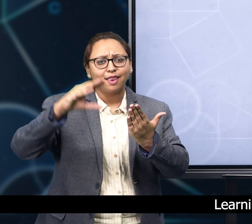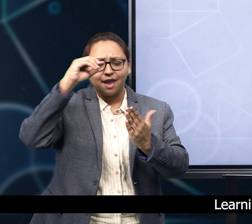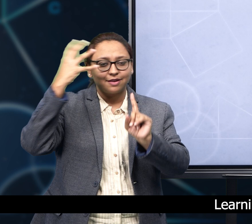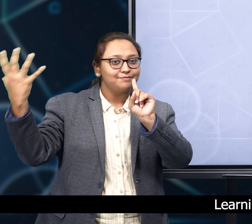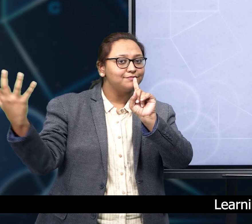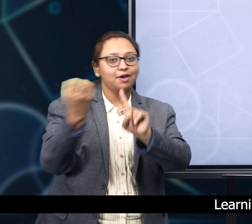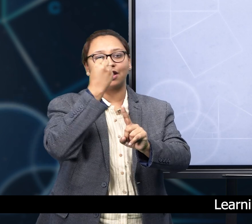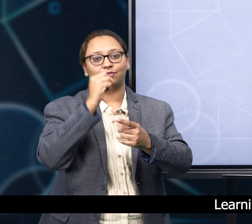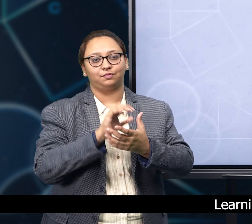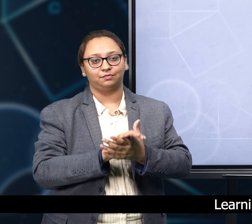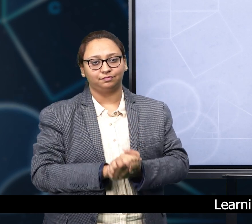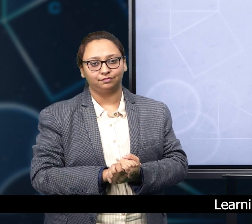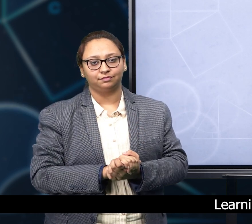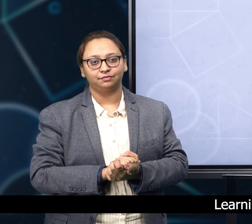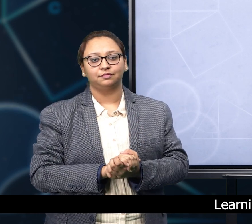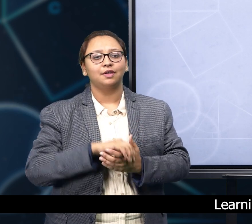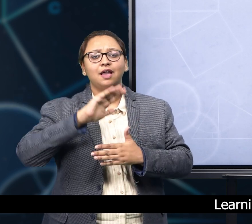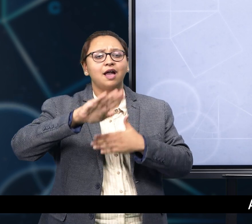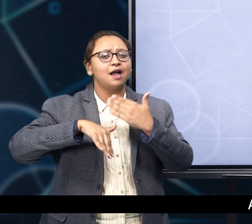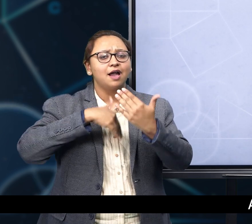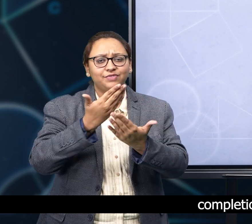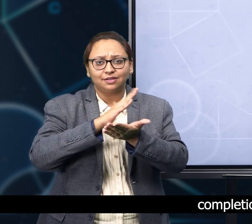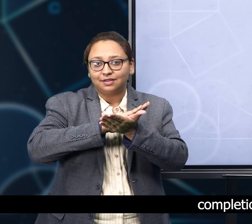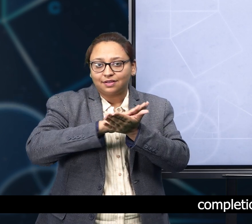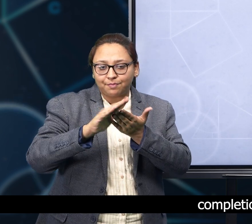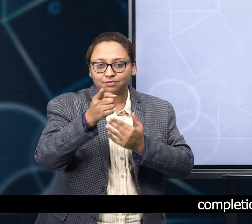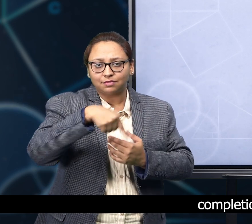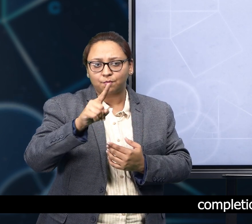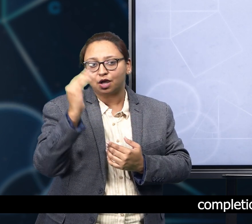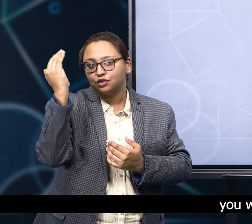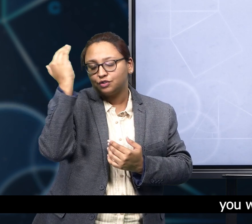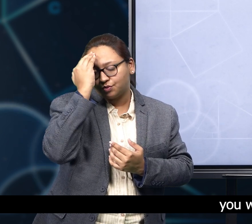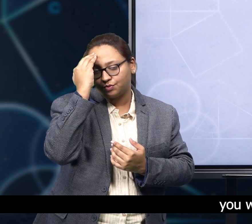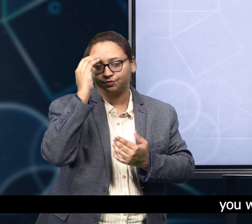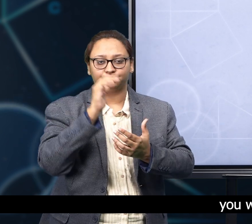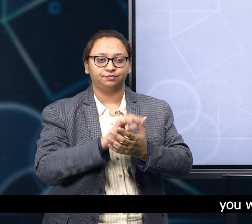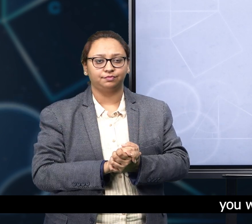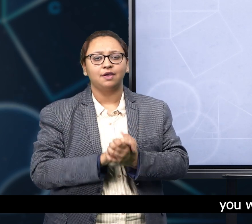Learning outcomes. After the completion of this lesson, you will be able to